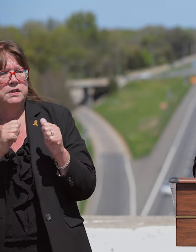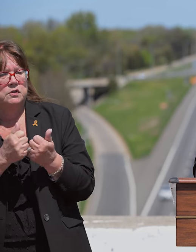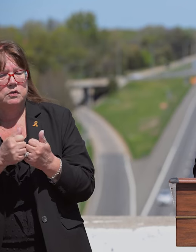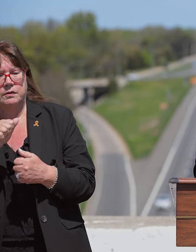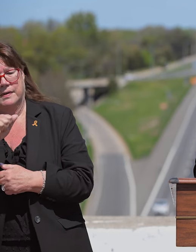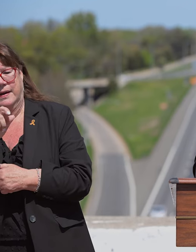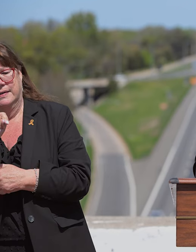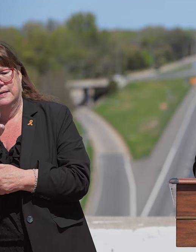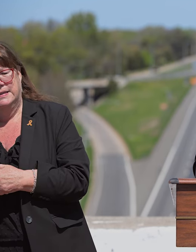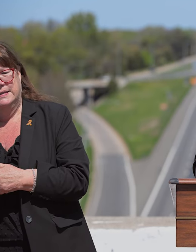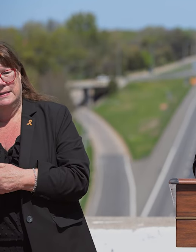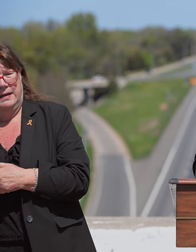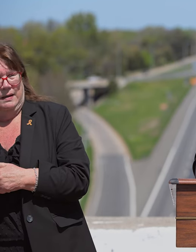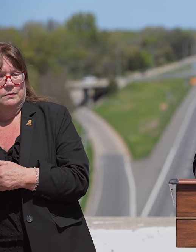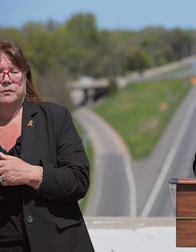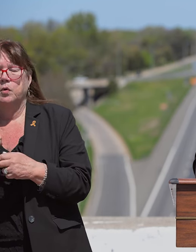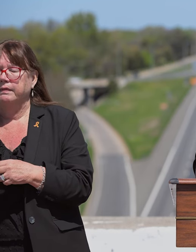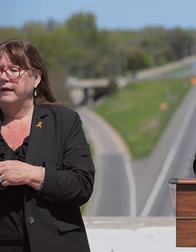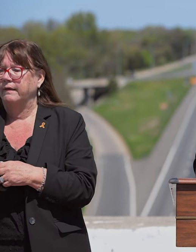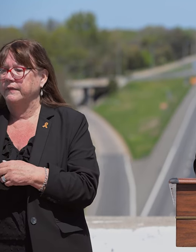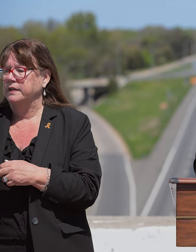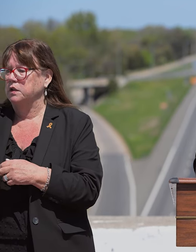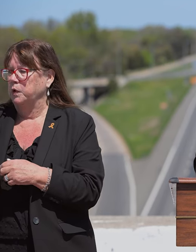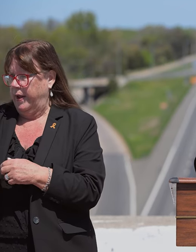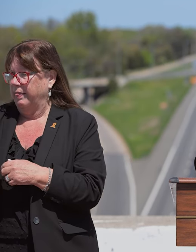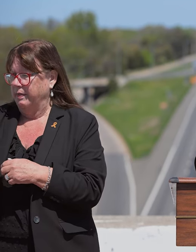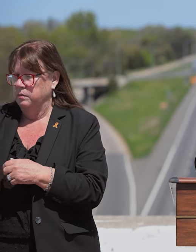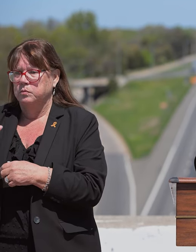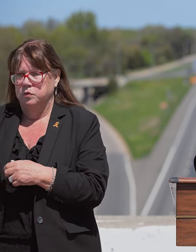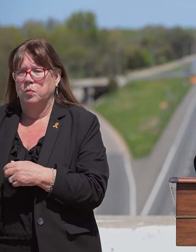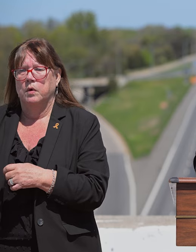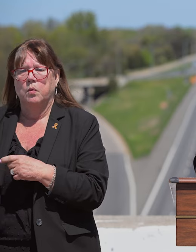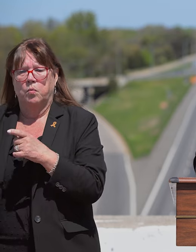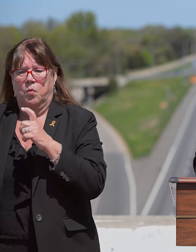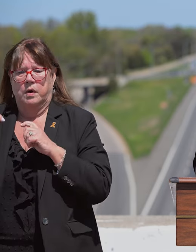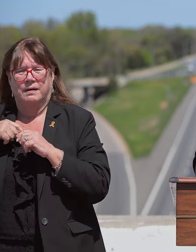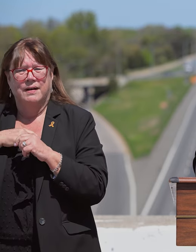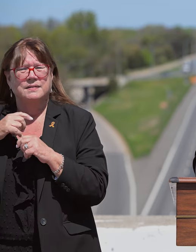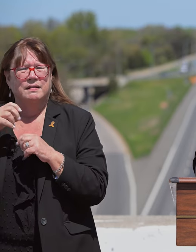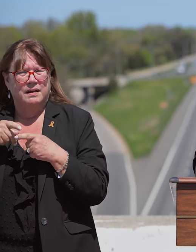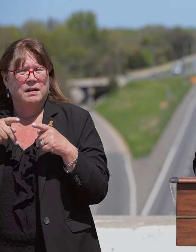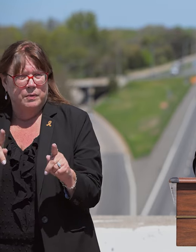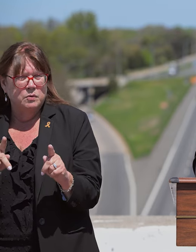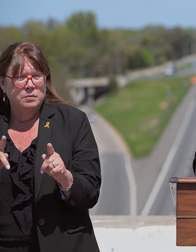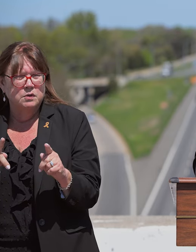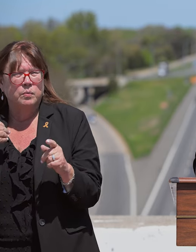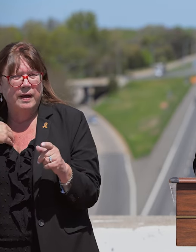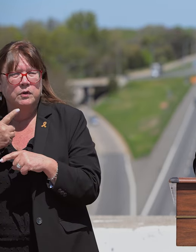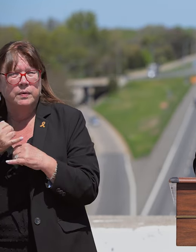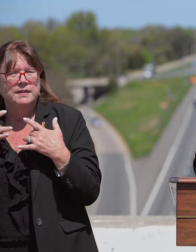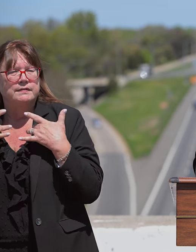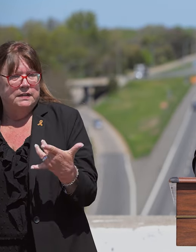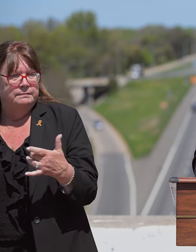ATSA, and Federal Highway Administration, FHWA, who awarded us this opportunity to host today's